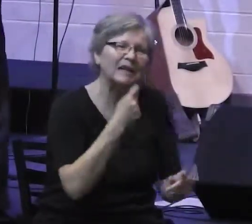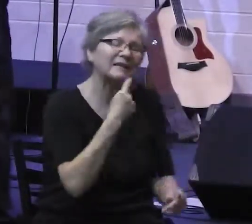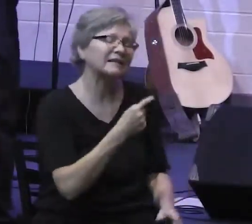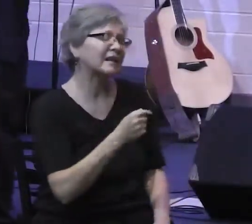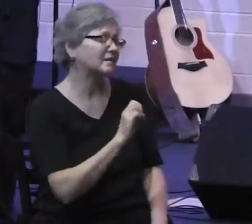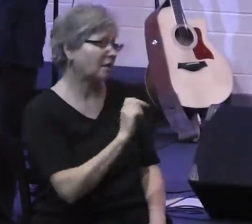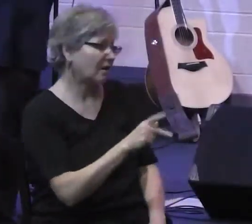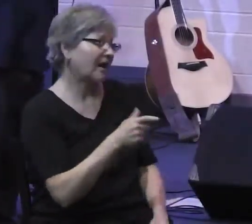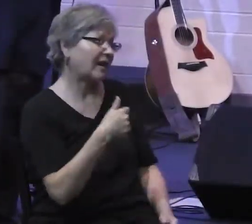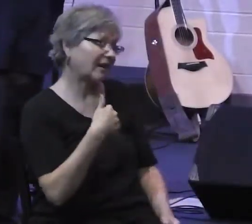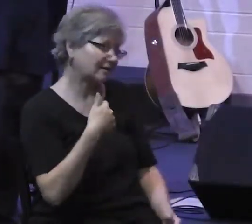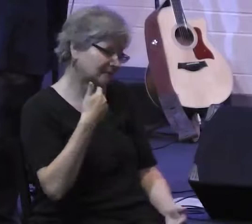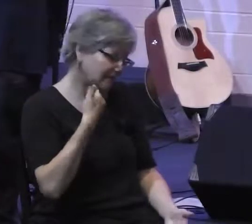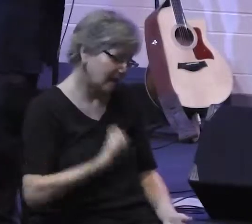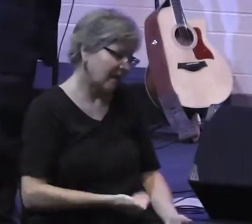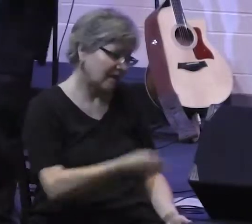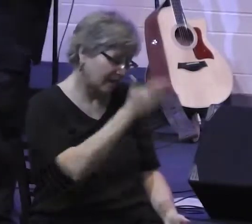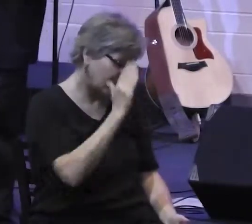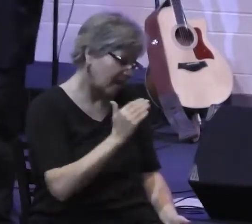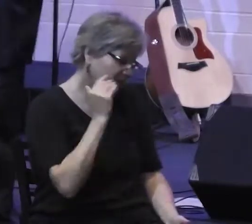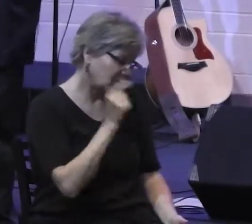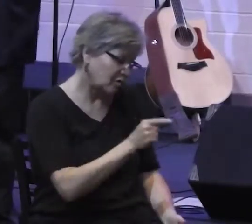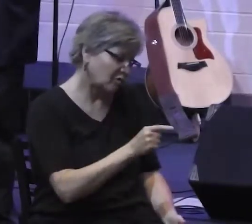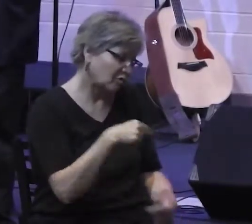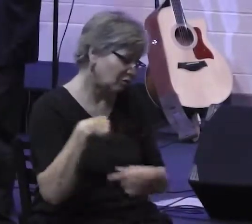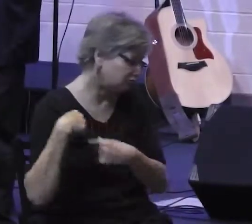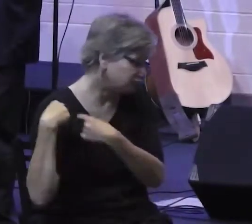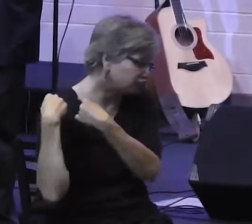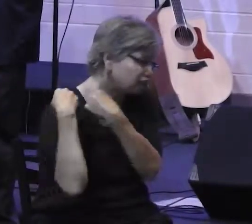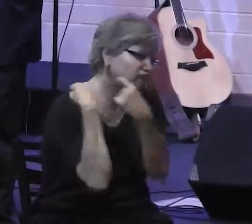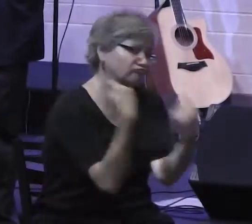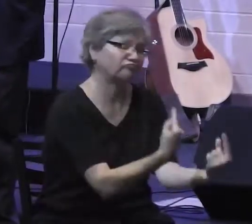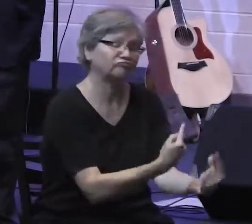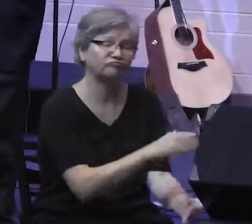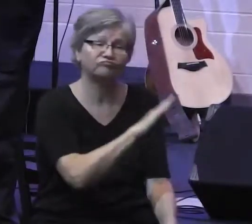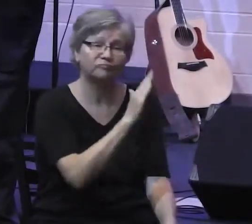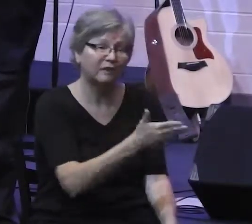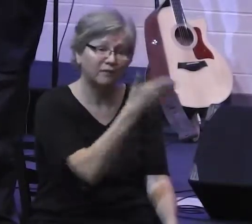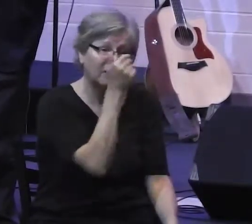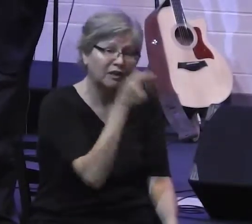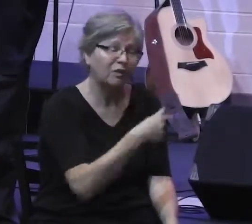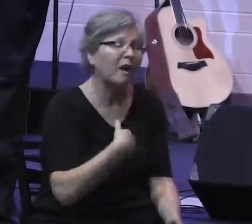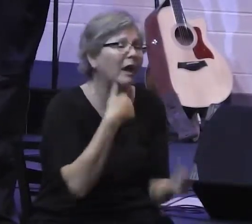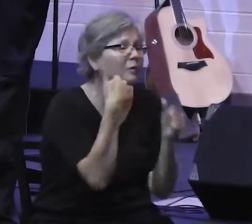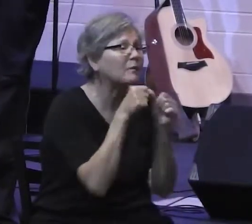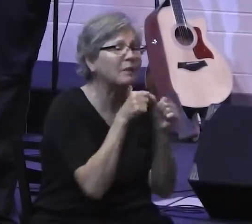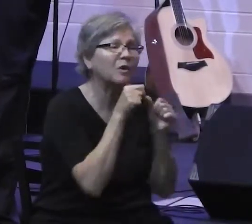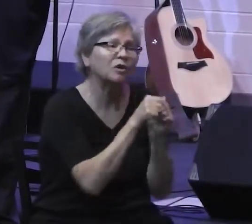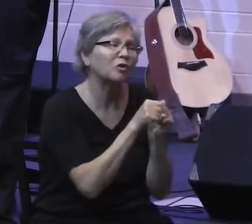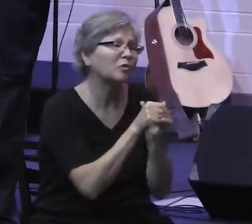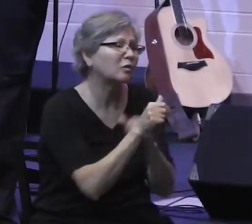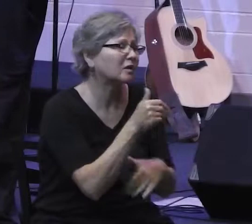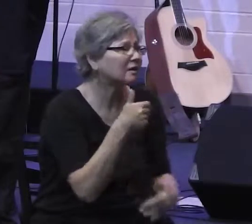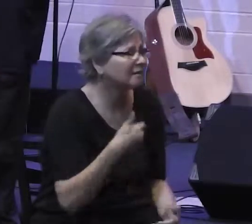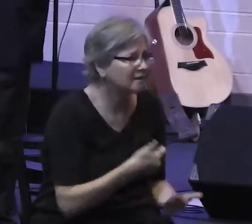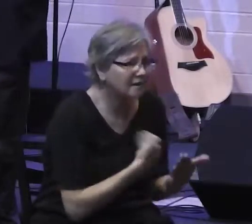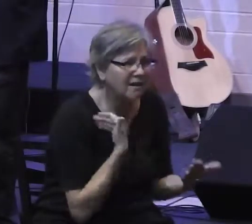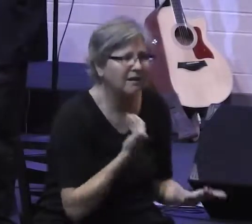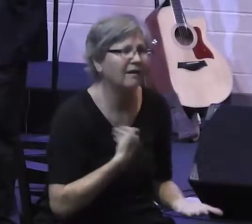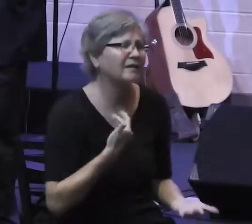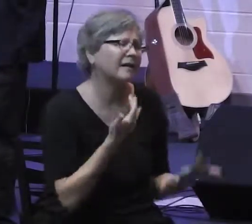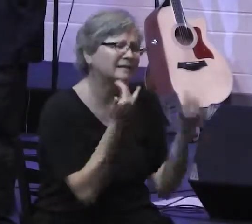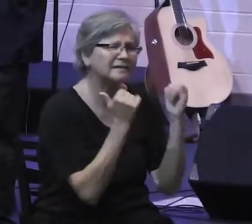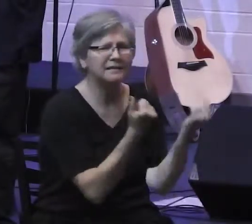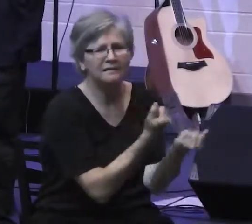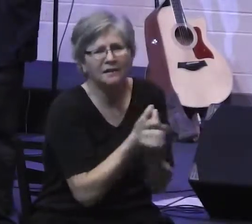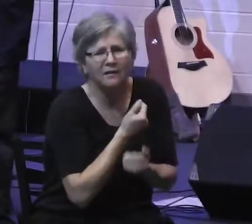have known you from the beginning. I have not forgotten you. I remember when you were little in mine and taking your first steps, and I still love